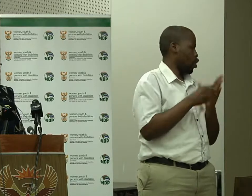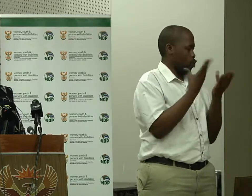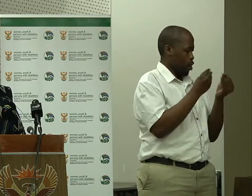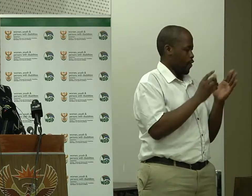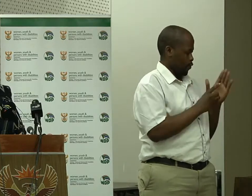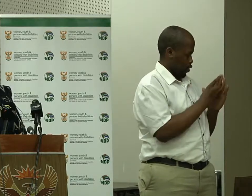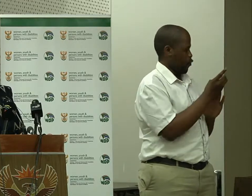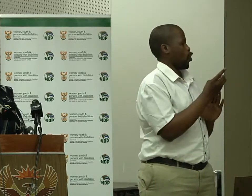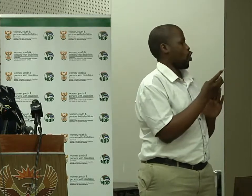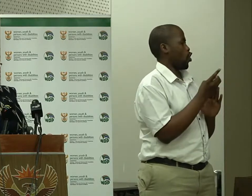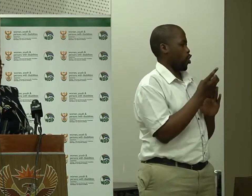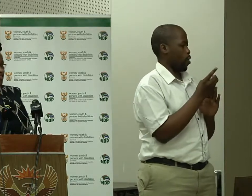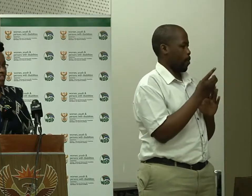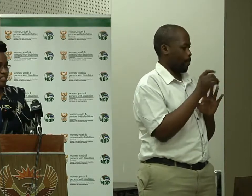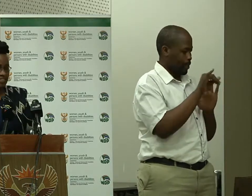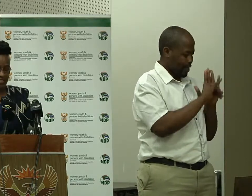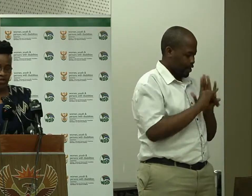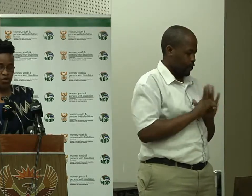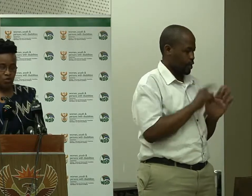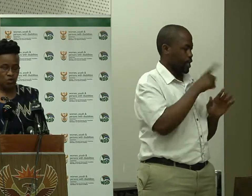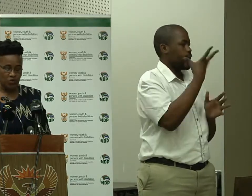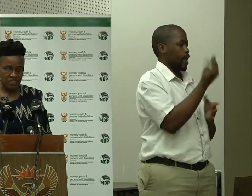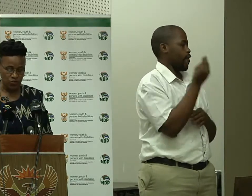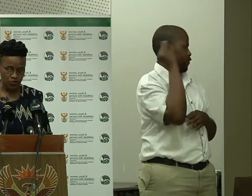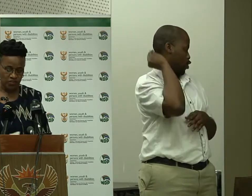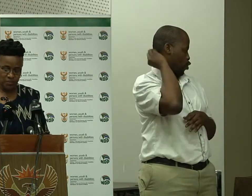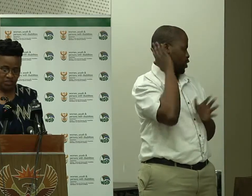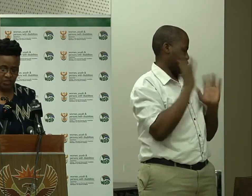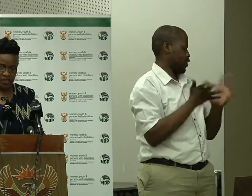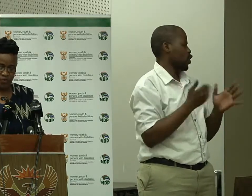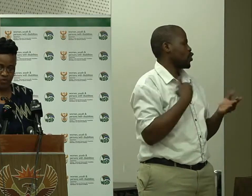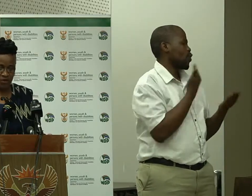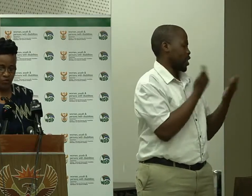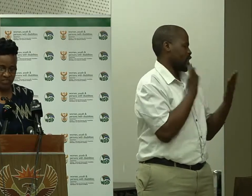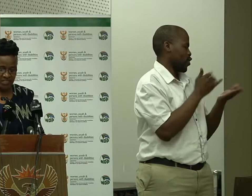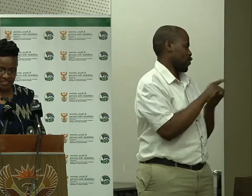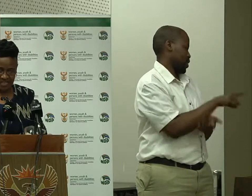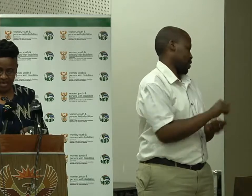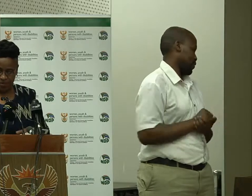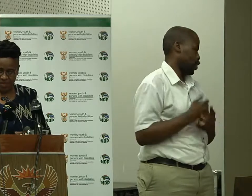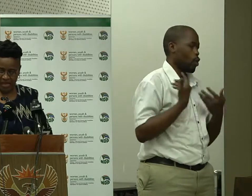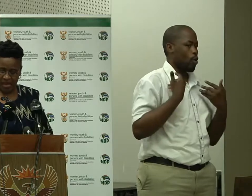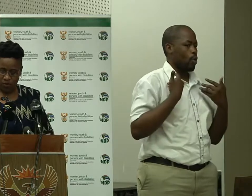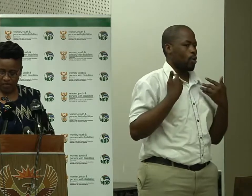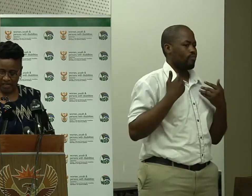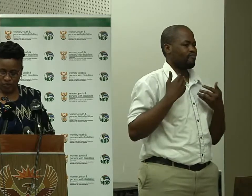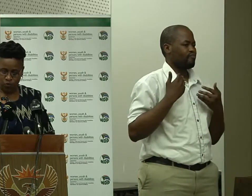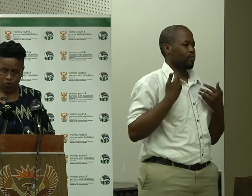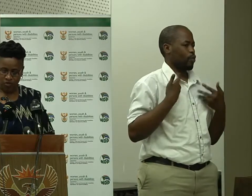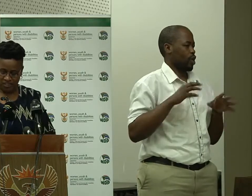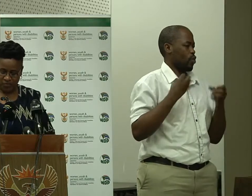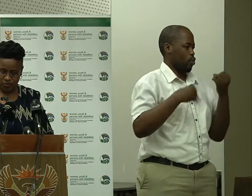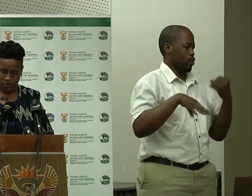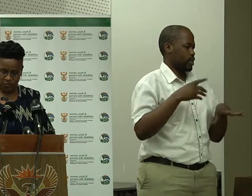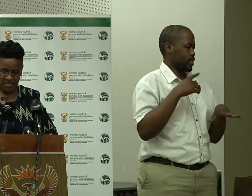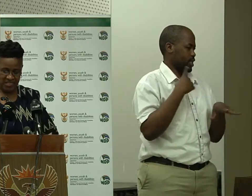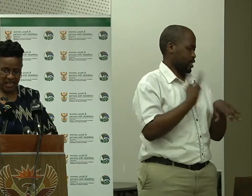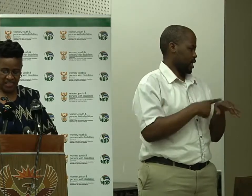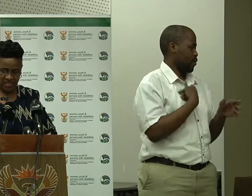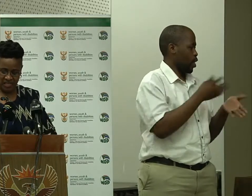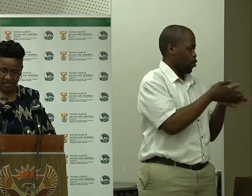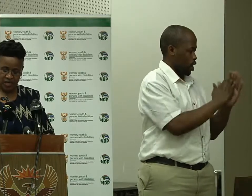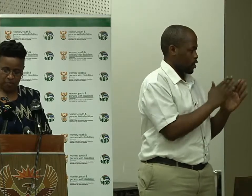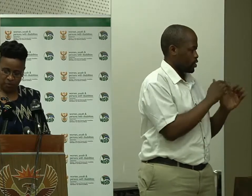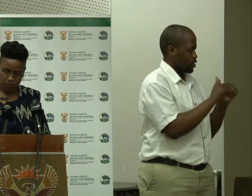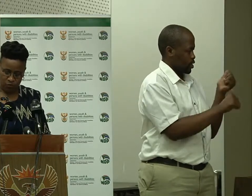developed indicators that they took into consideration. So we thank you very much. Without wasting time, I would like to call the Deputy Minister.